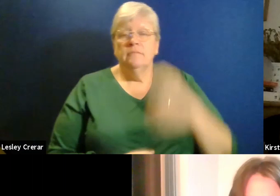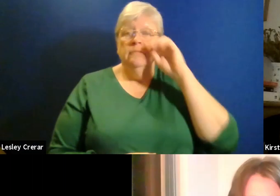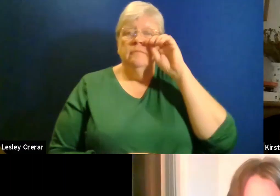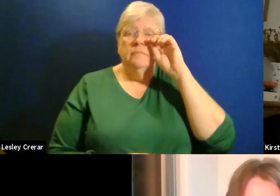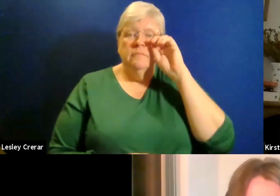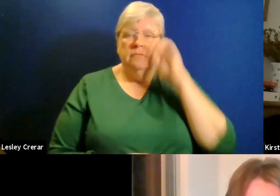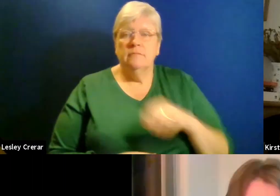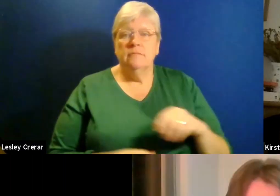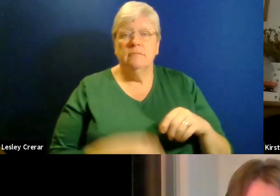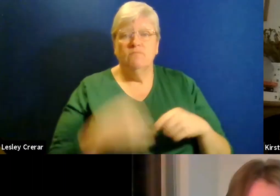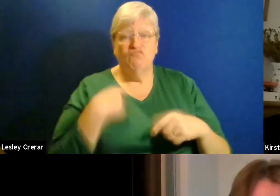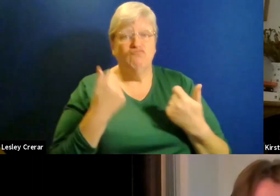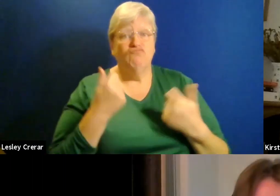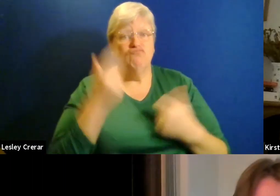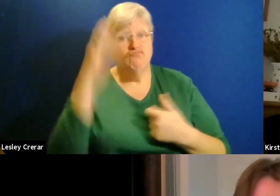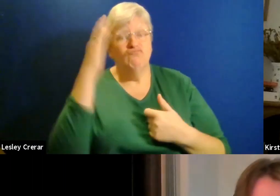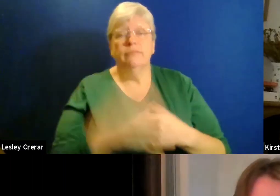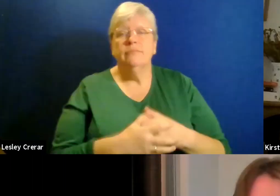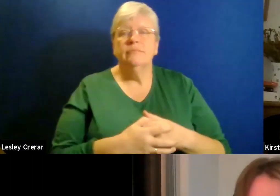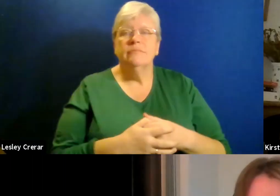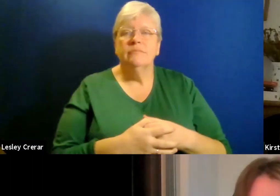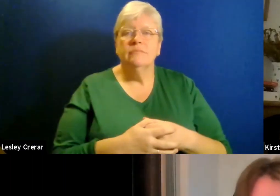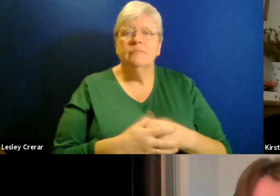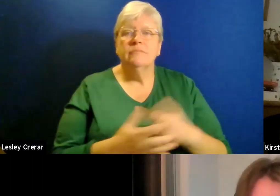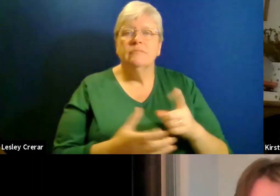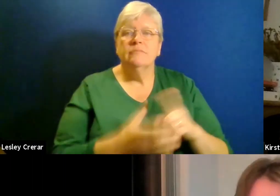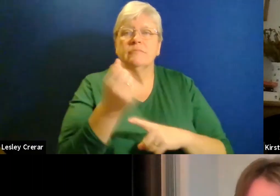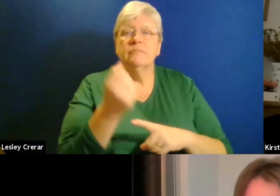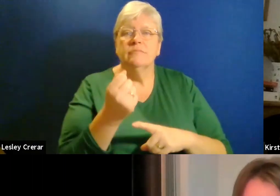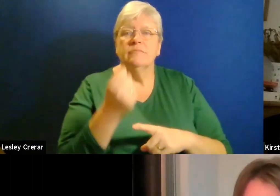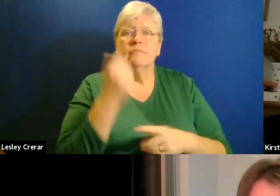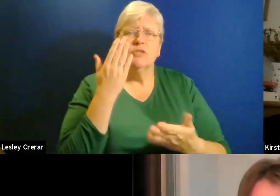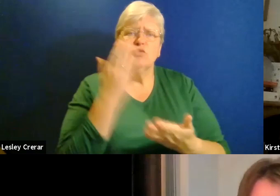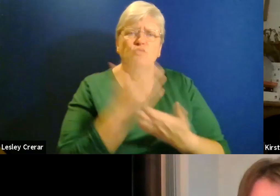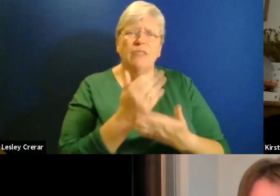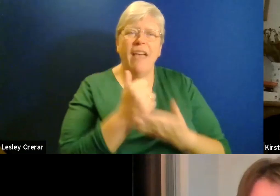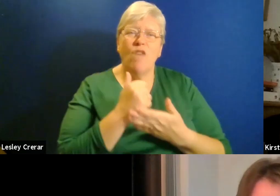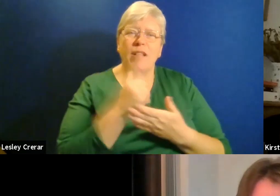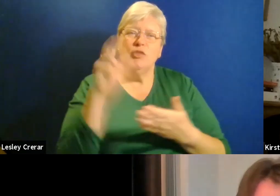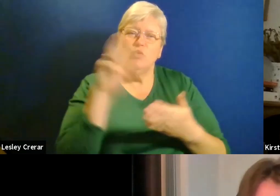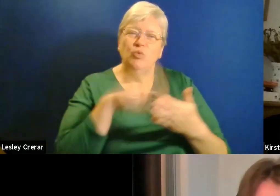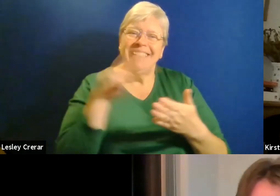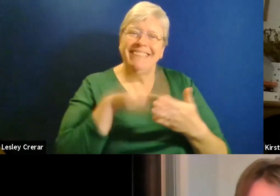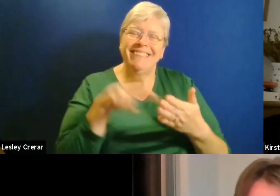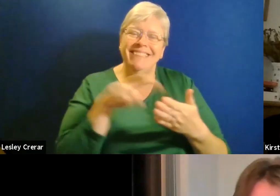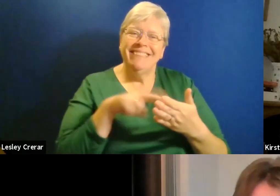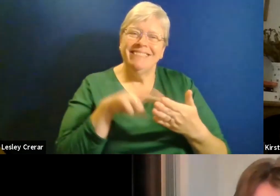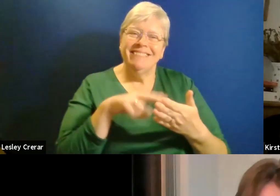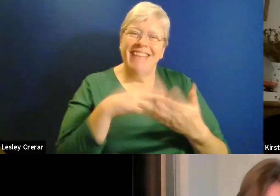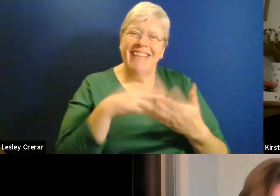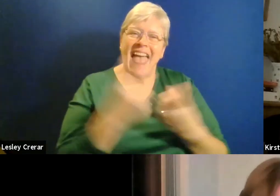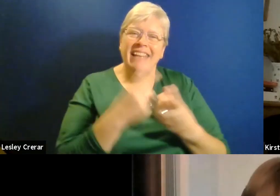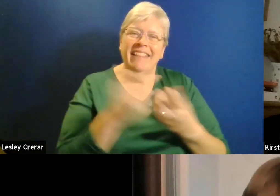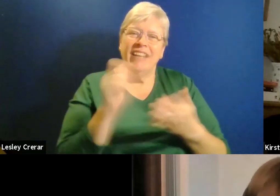Tom? I can volunteer for that. I find it's always really helpful to read anything that you're going to send to anything out